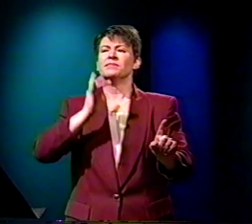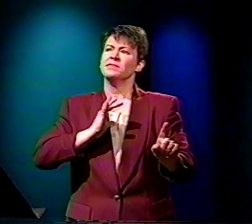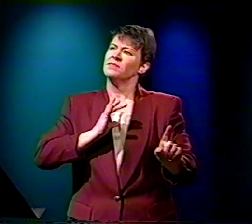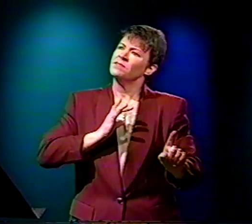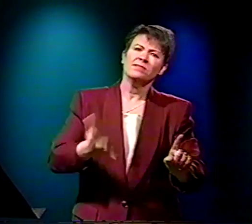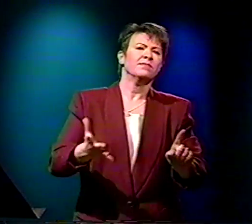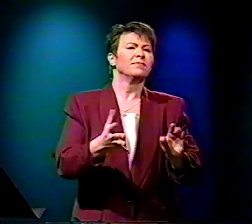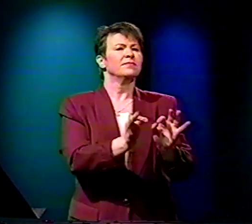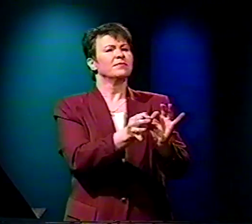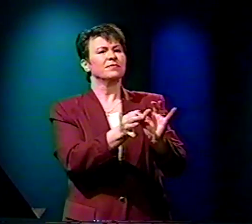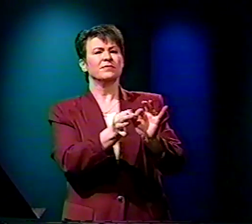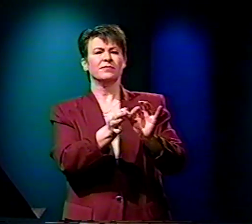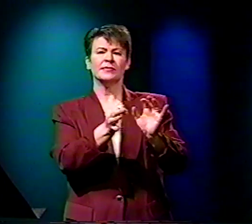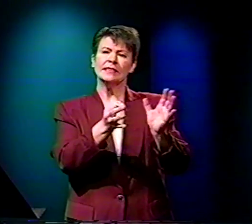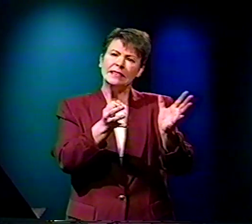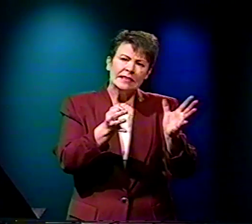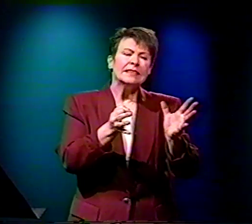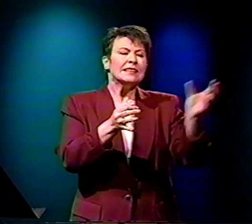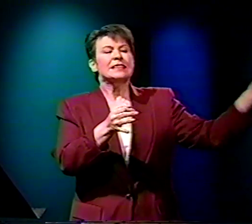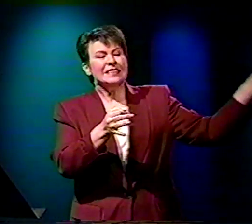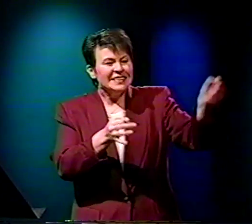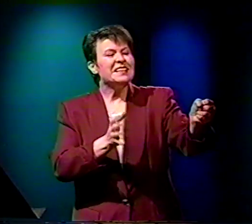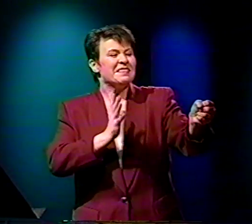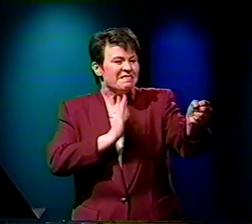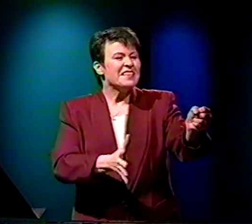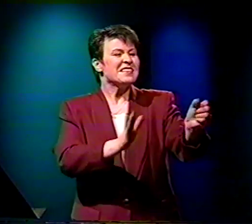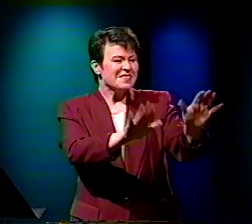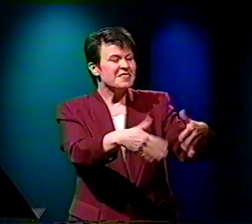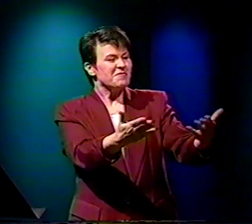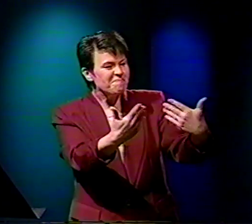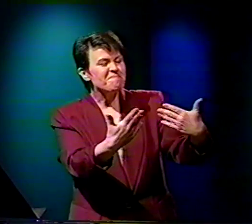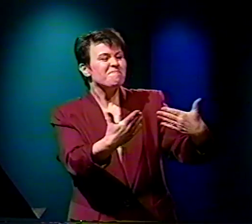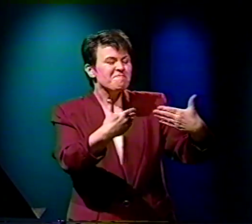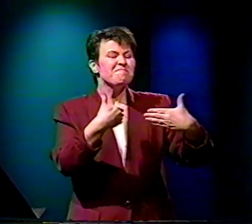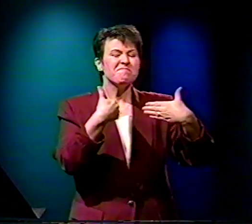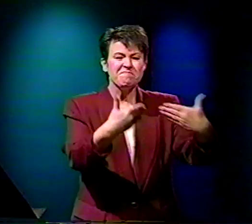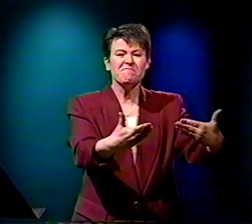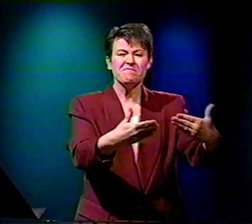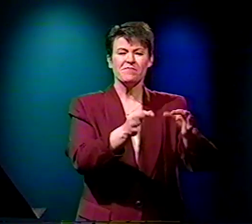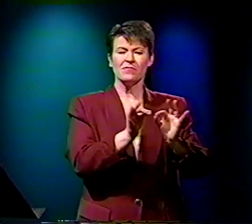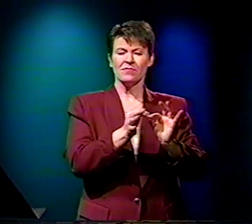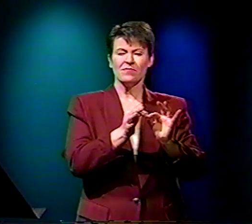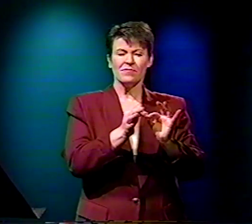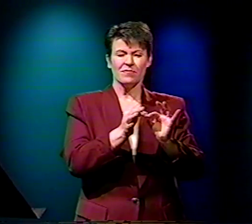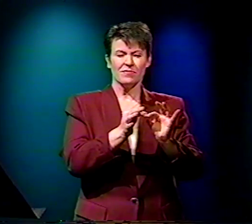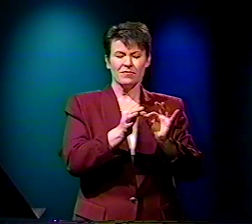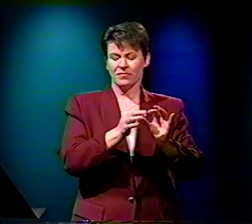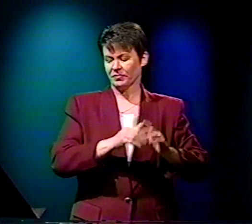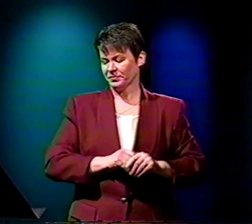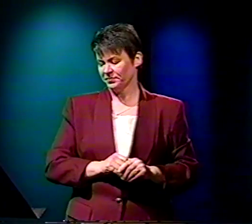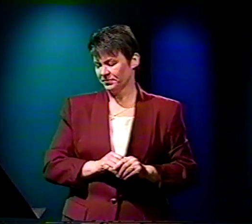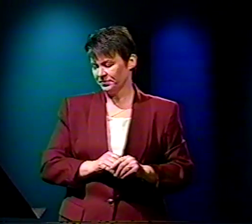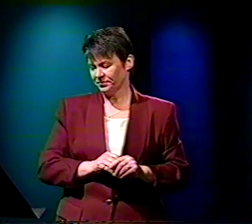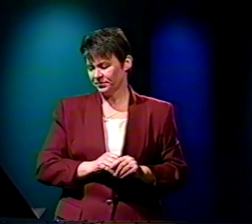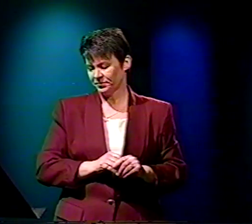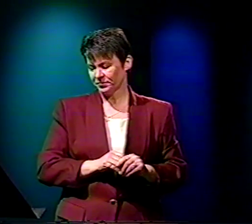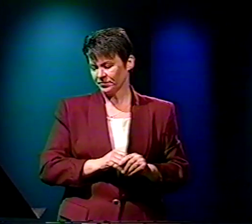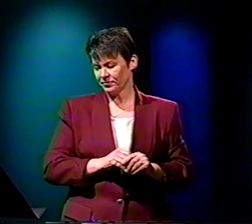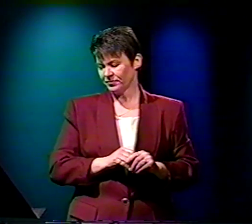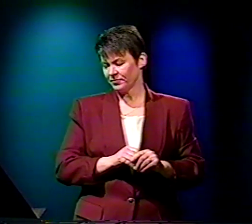for interpreter services. And they resent that need for an interpreter. And so, okay, fine, there's an interpreter provided, but